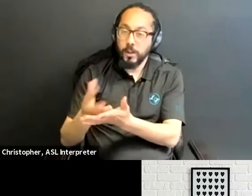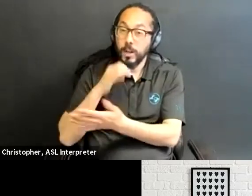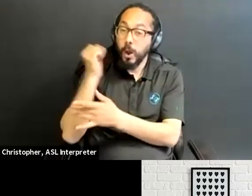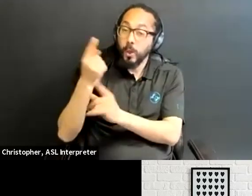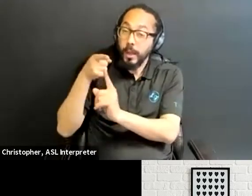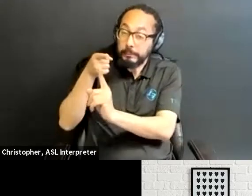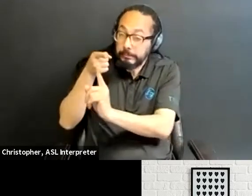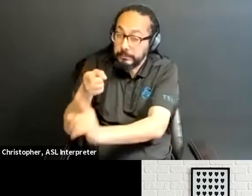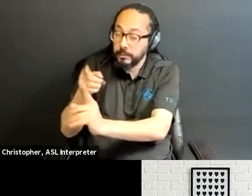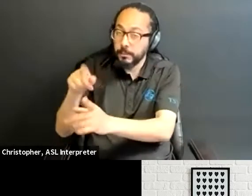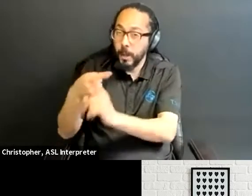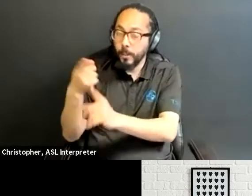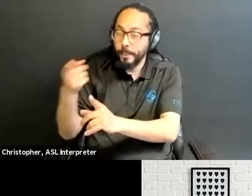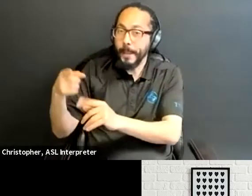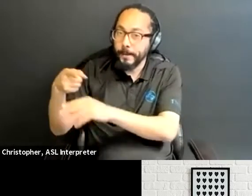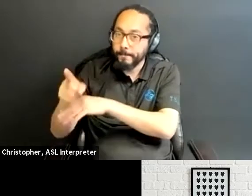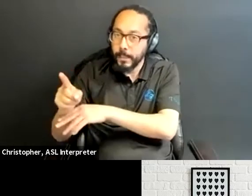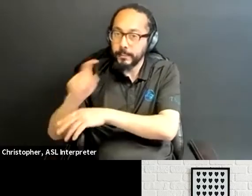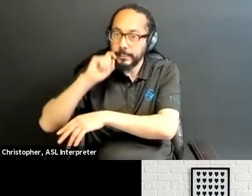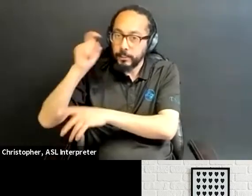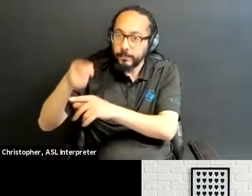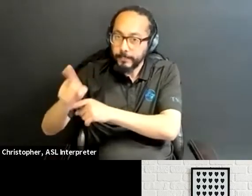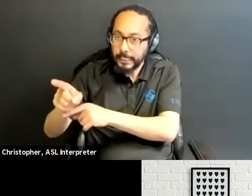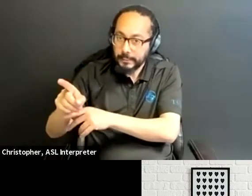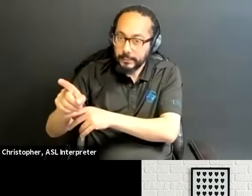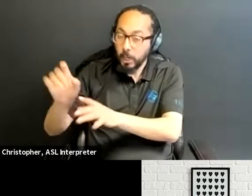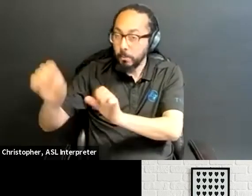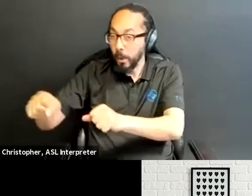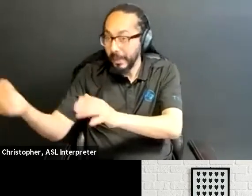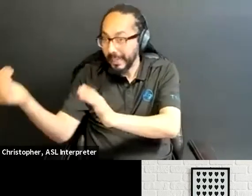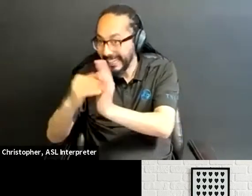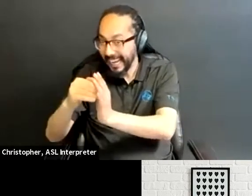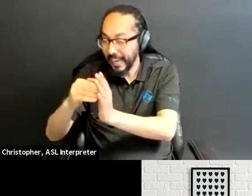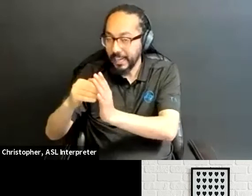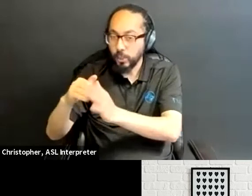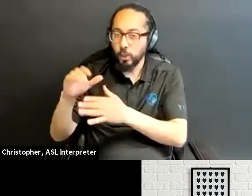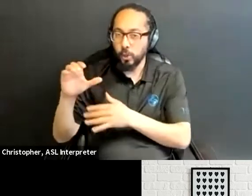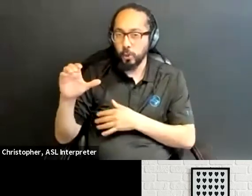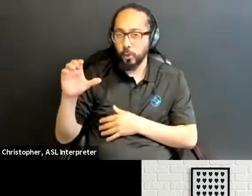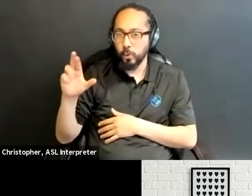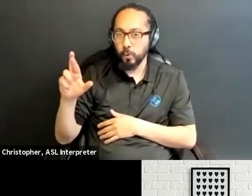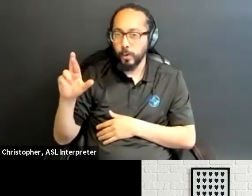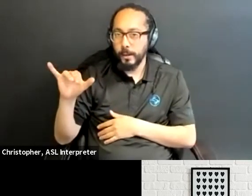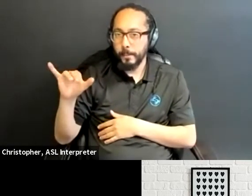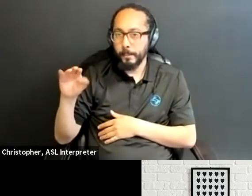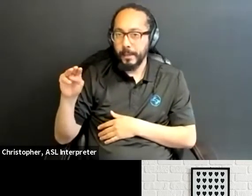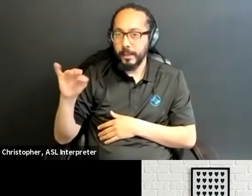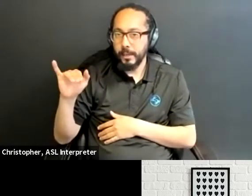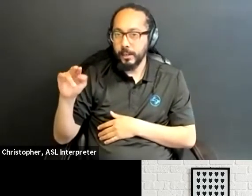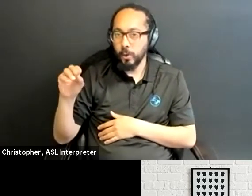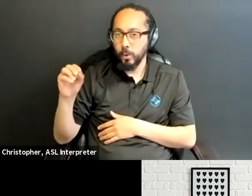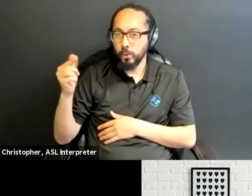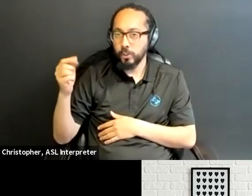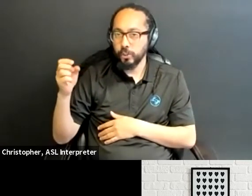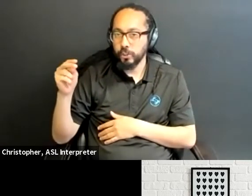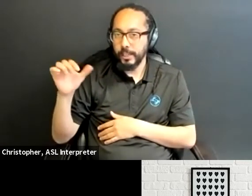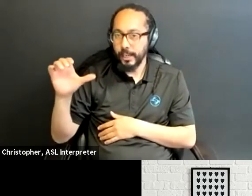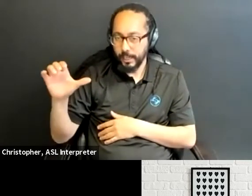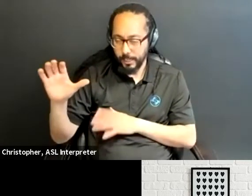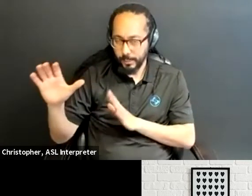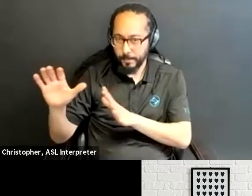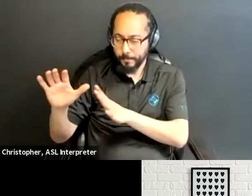criminogenic factors that might cause someone to offend again. We look at all elements of their life. So if they're struggling with depression